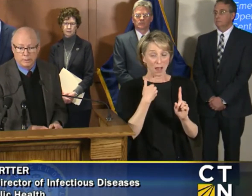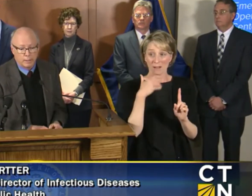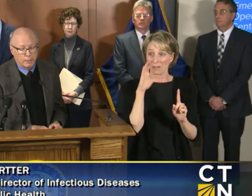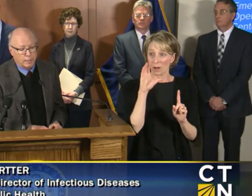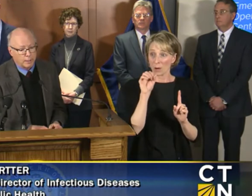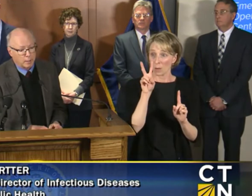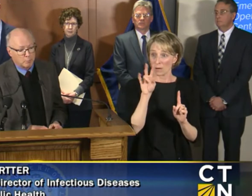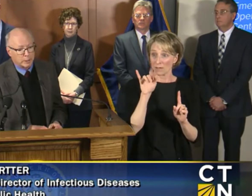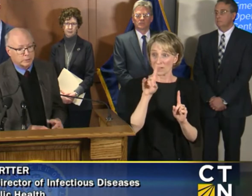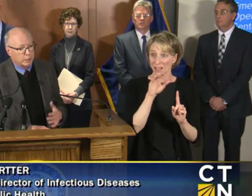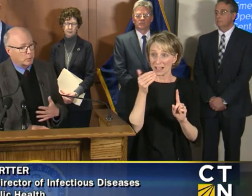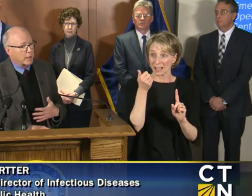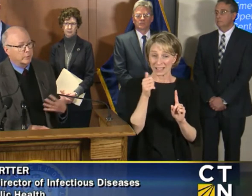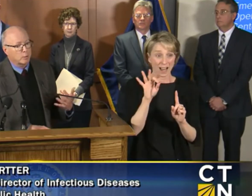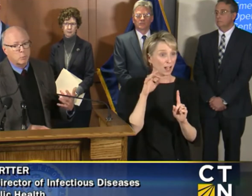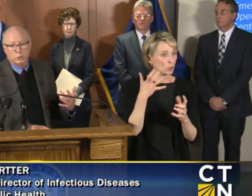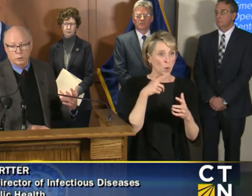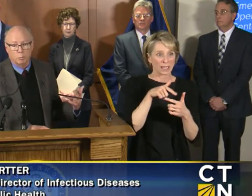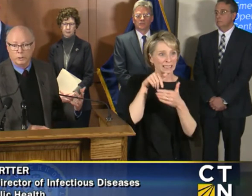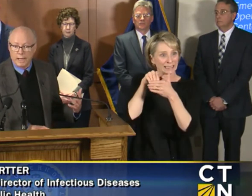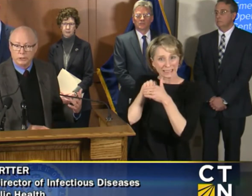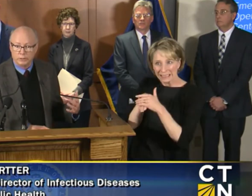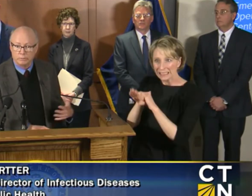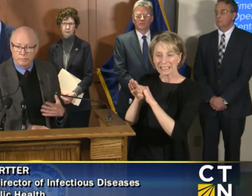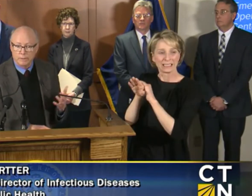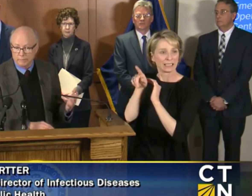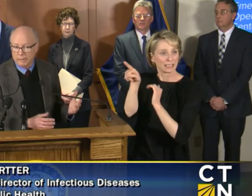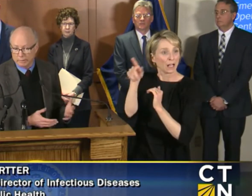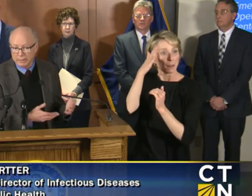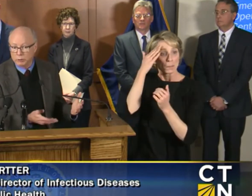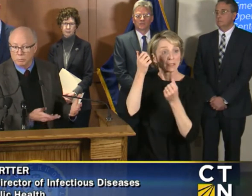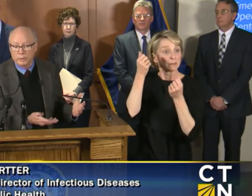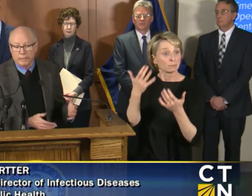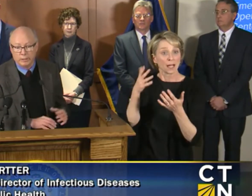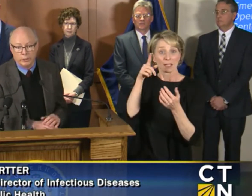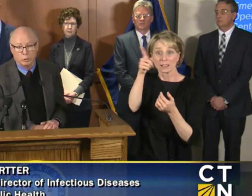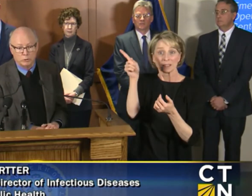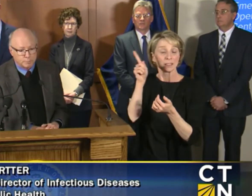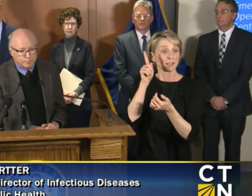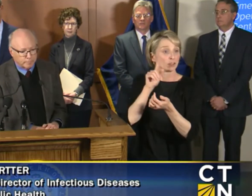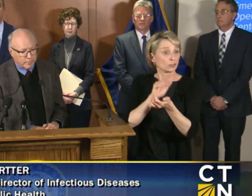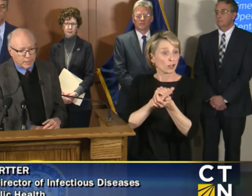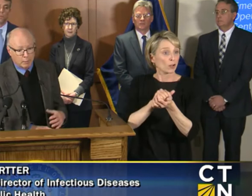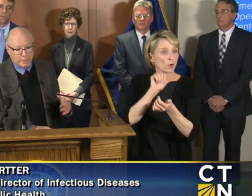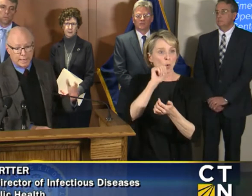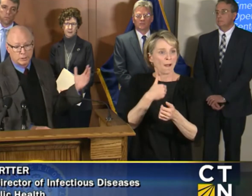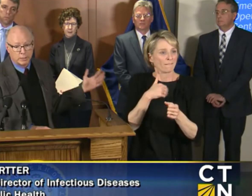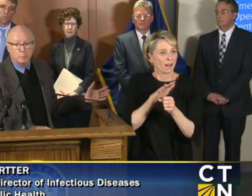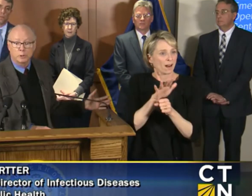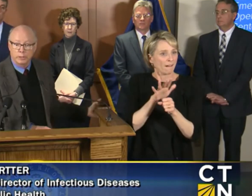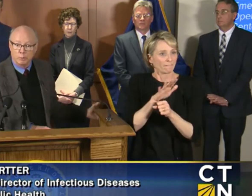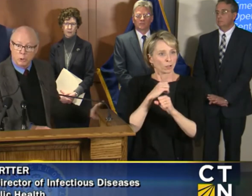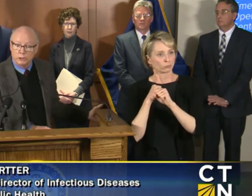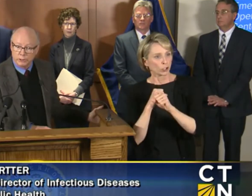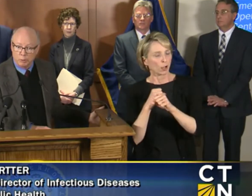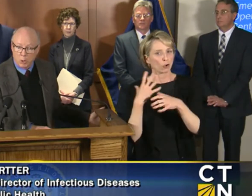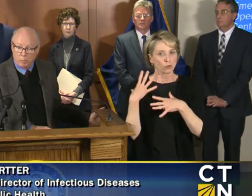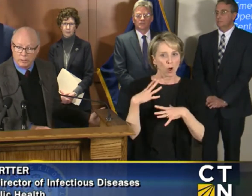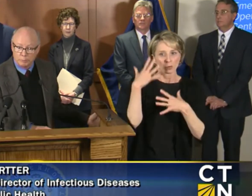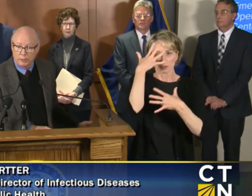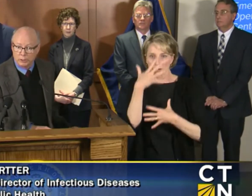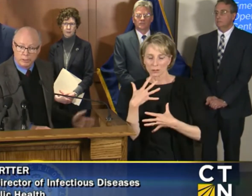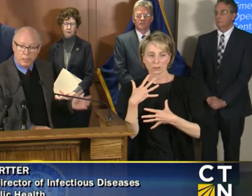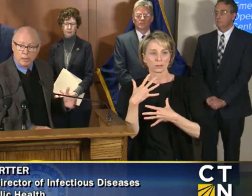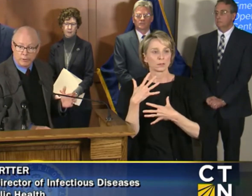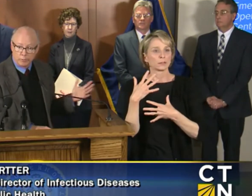done because they don't have enough personal protection that's routinely used. And we can't send them to the emergency